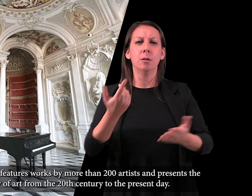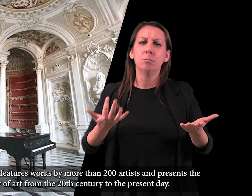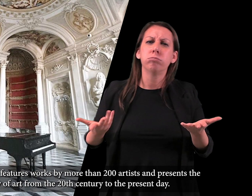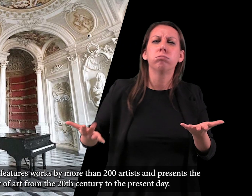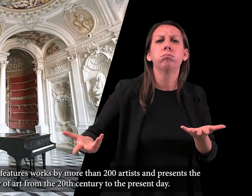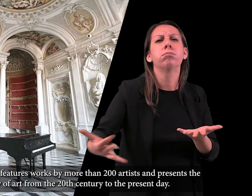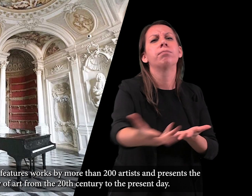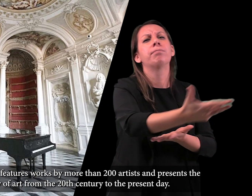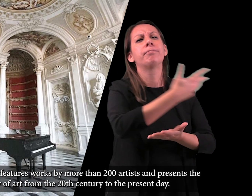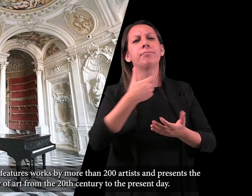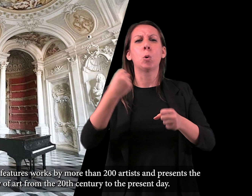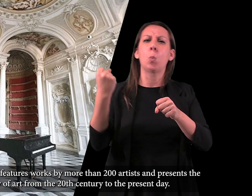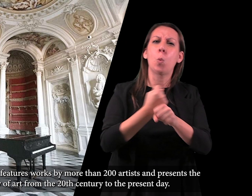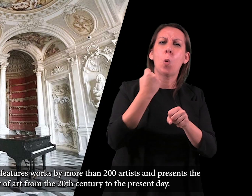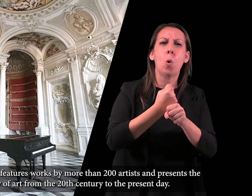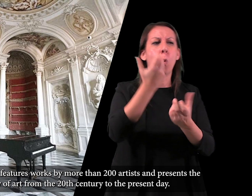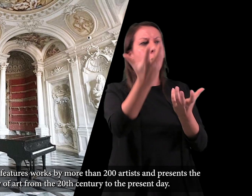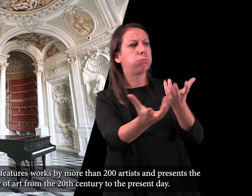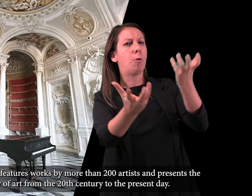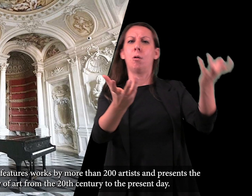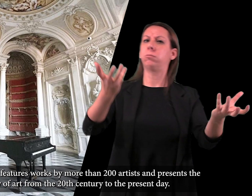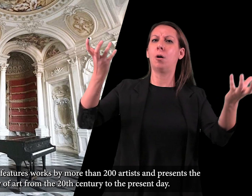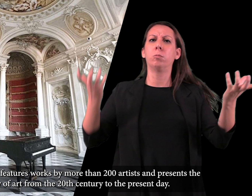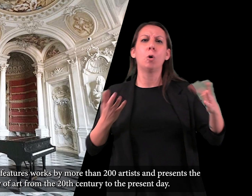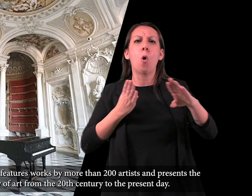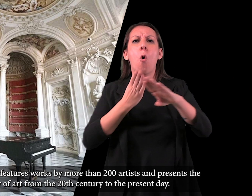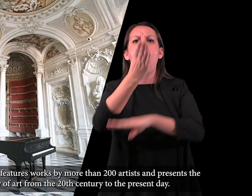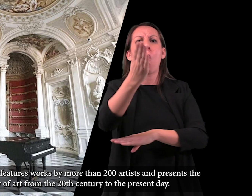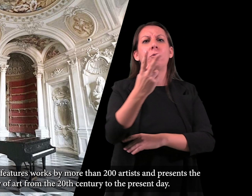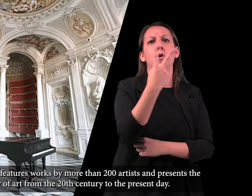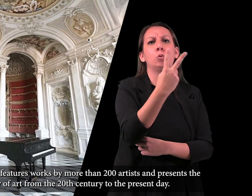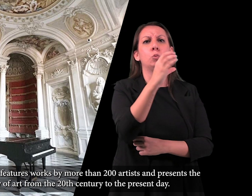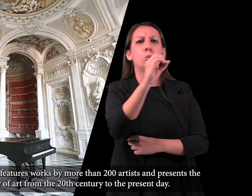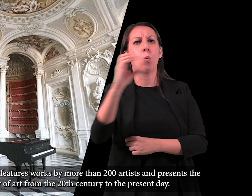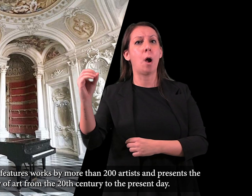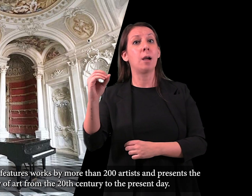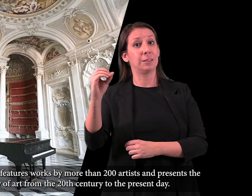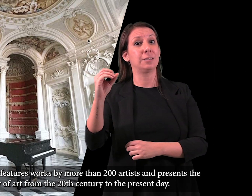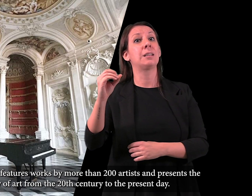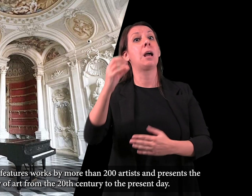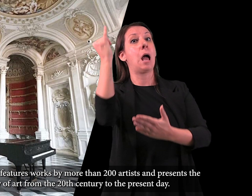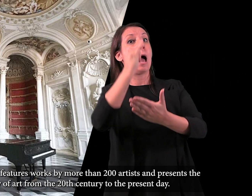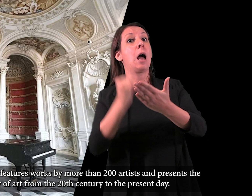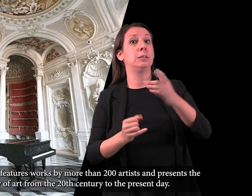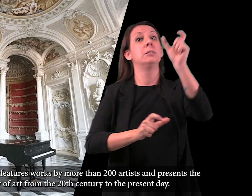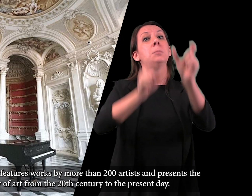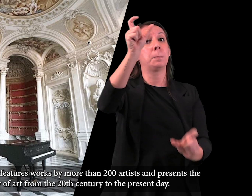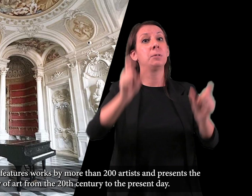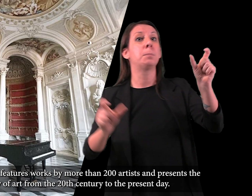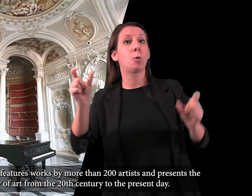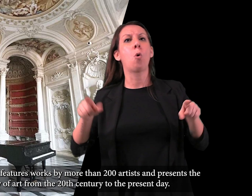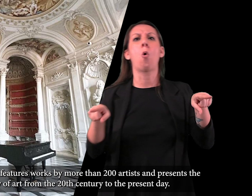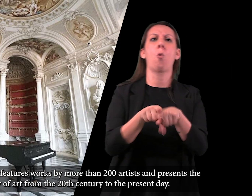The collection features works by more than 200 artists and presents the history of art from the